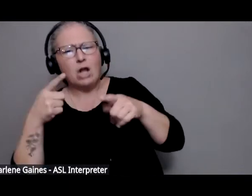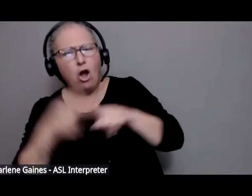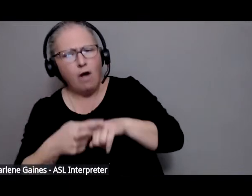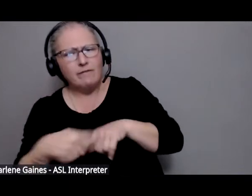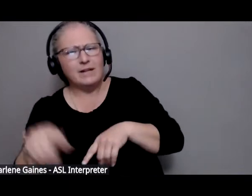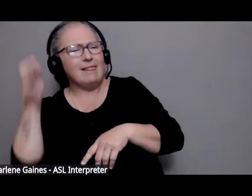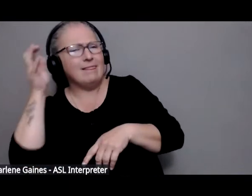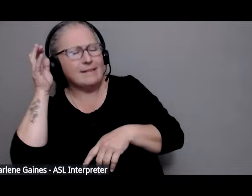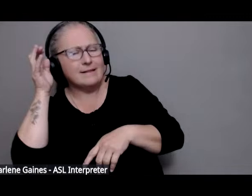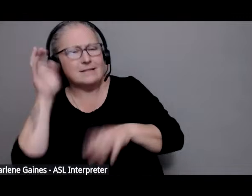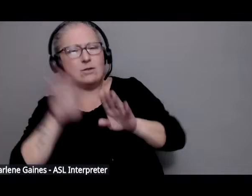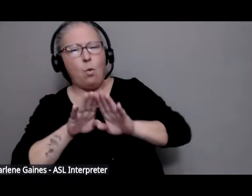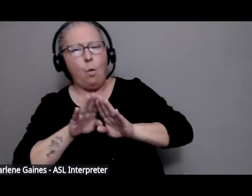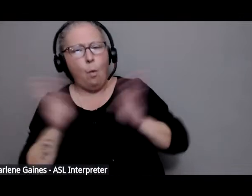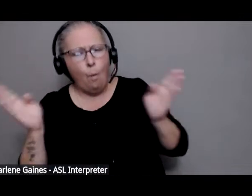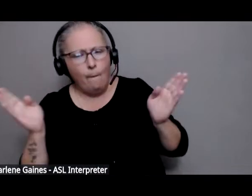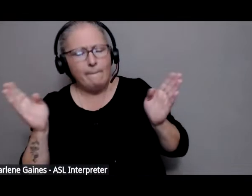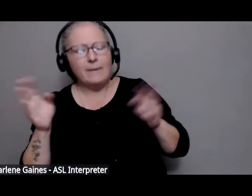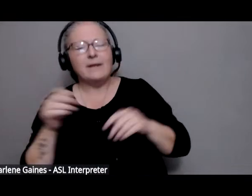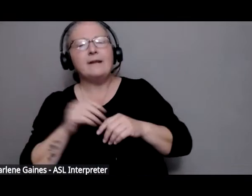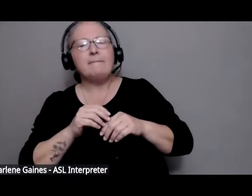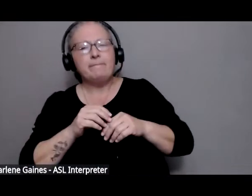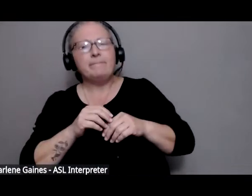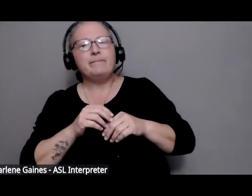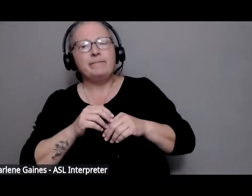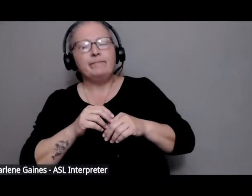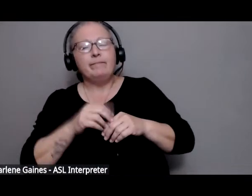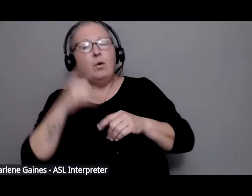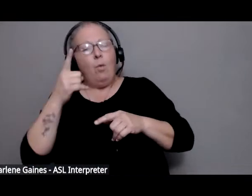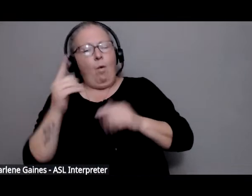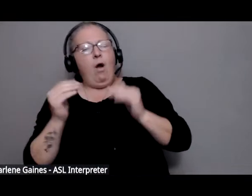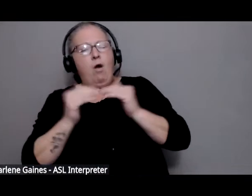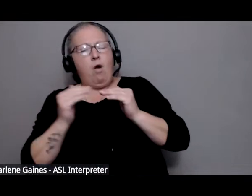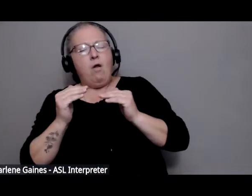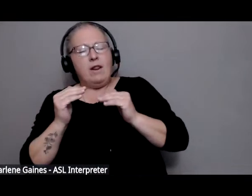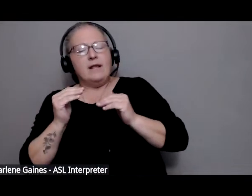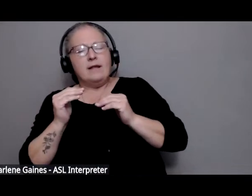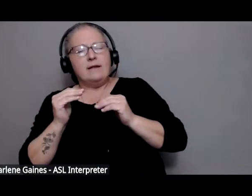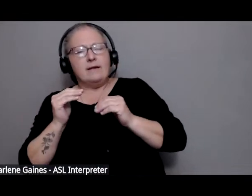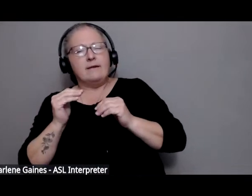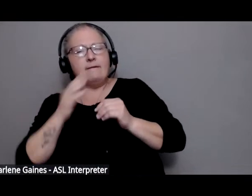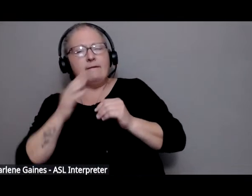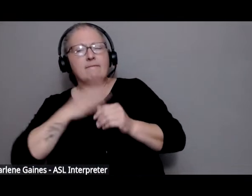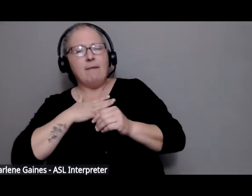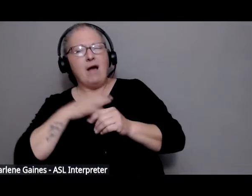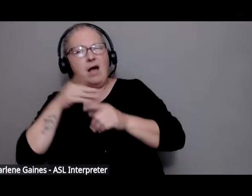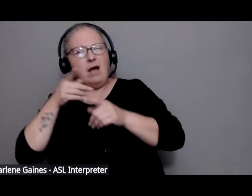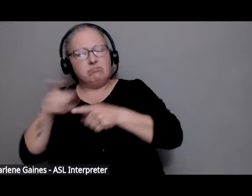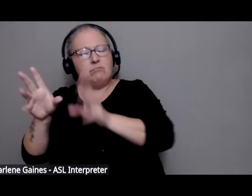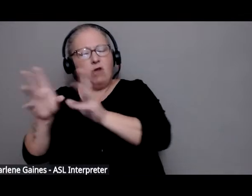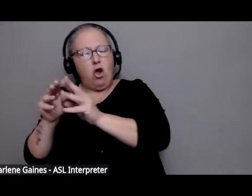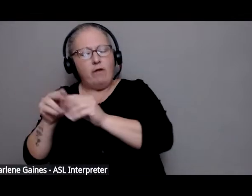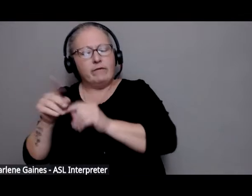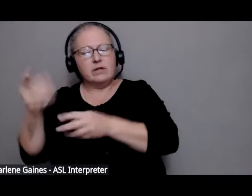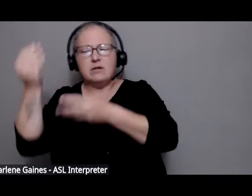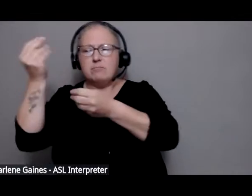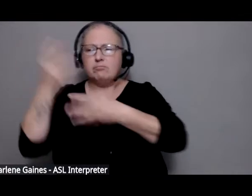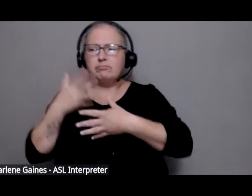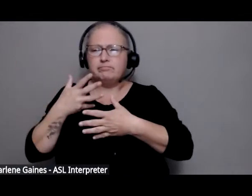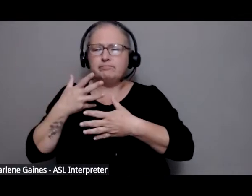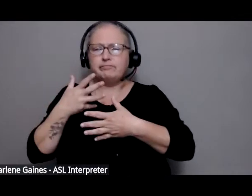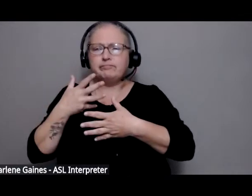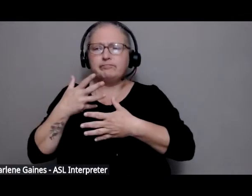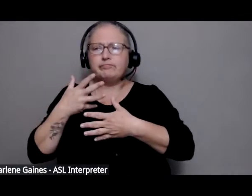be open. And one colleague of mine at the conference shared with me that